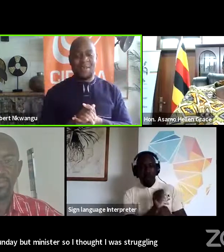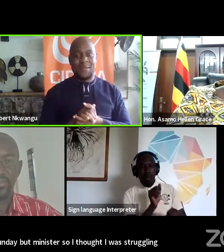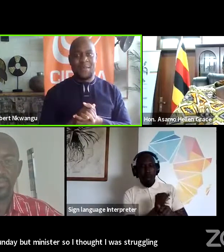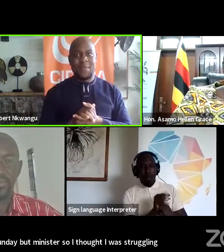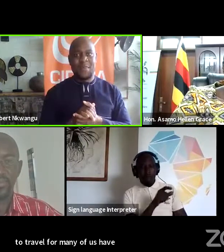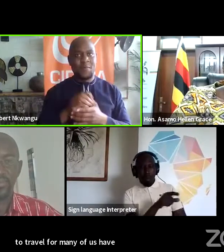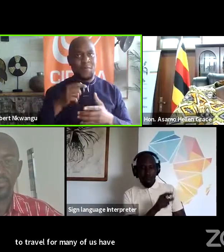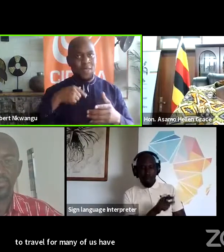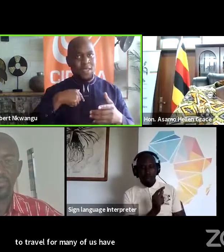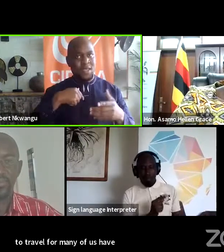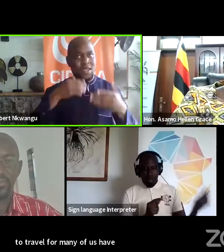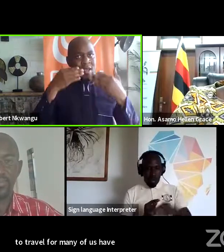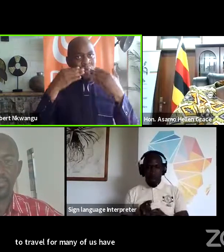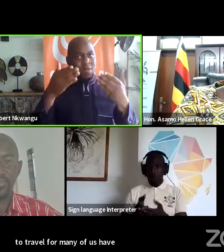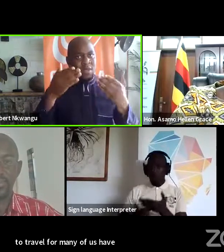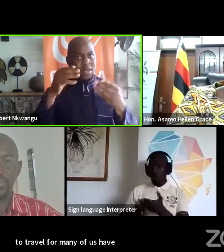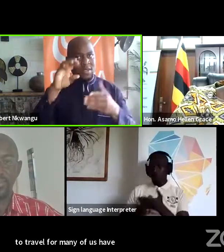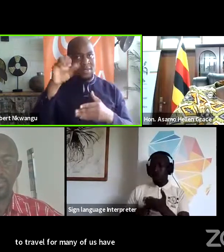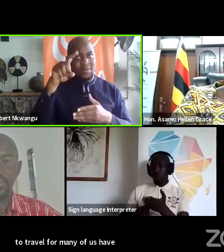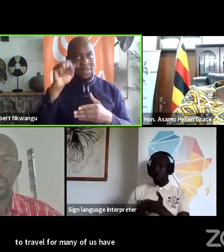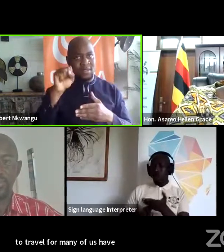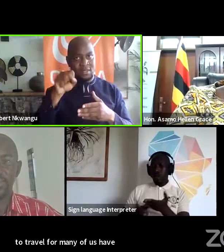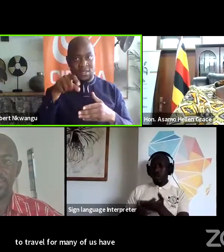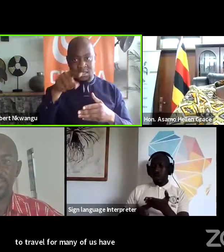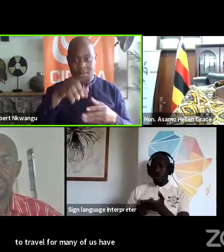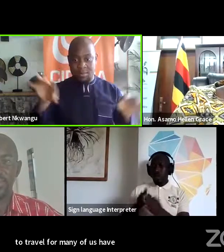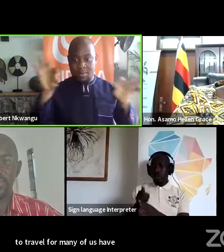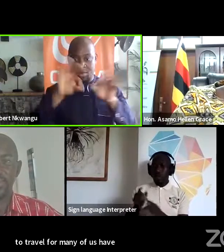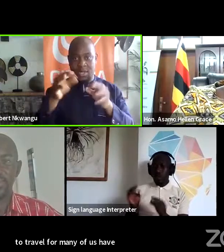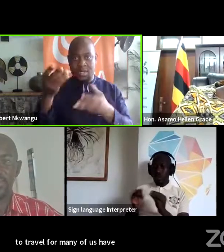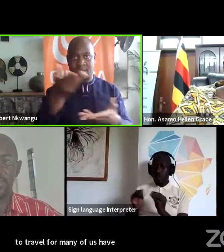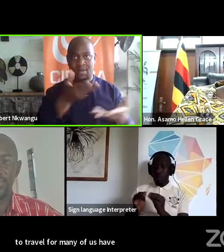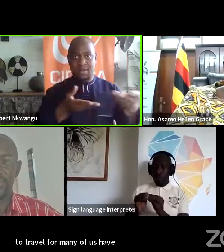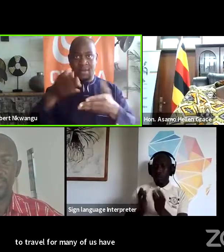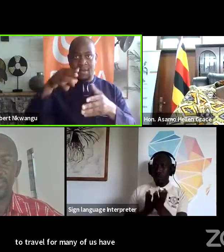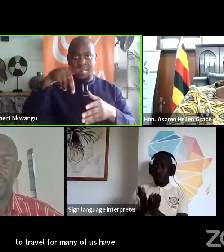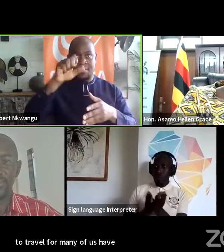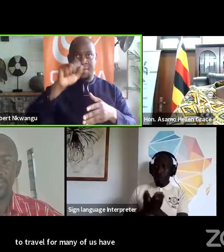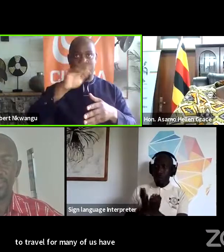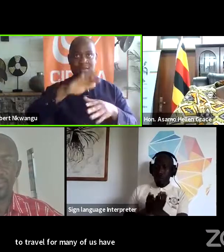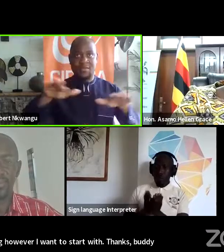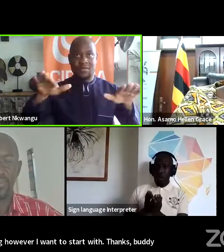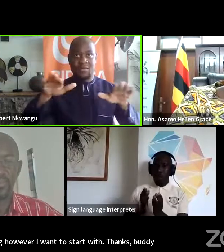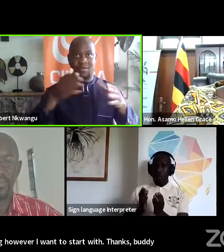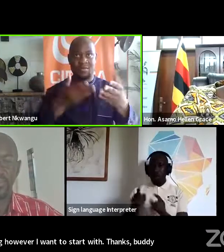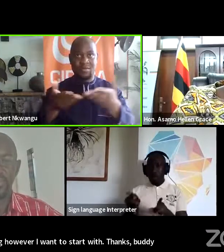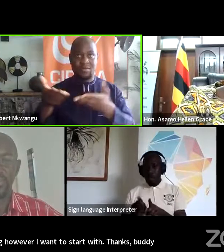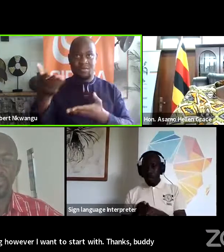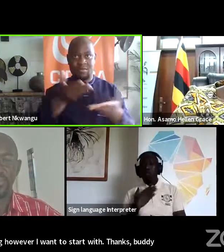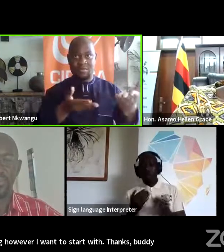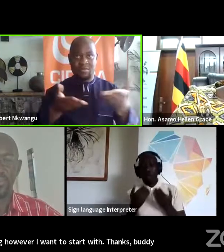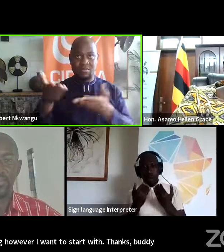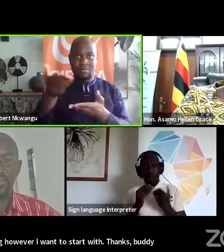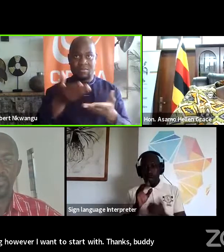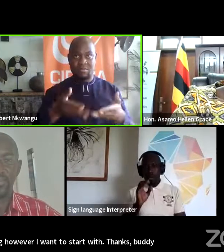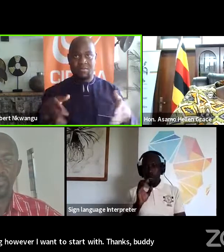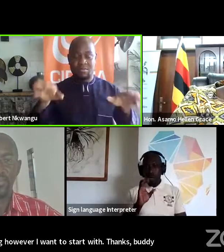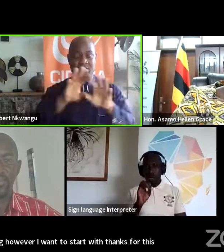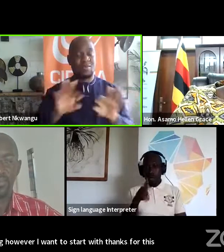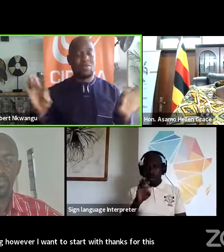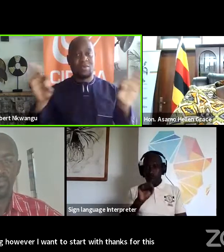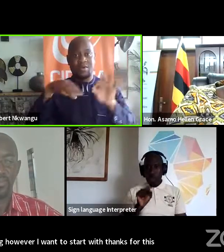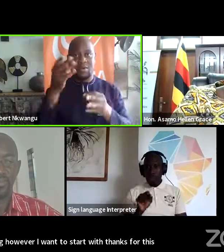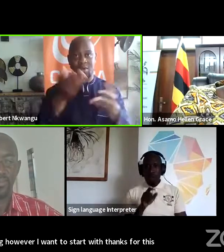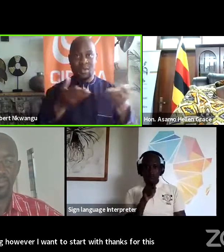to access this this meeting. However, I want to thank CPESA for this important engagement and the